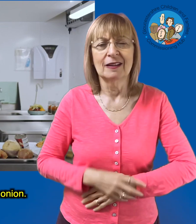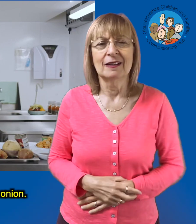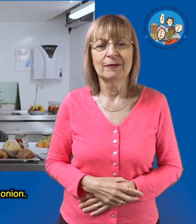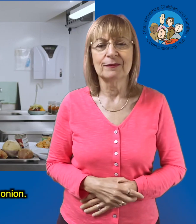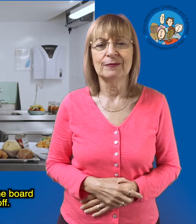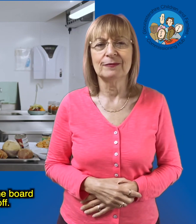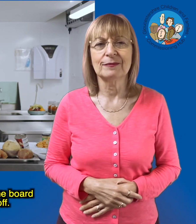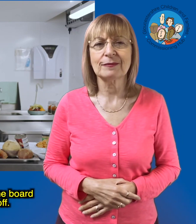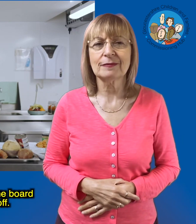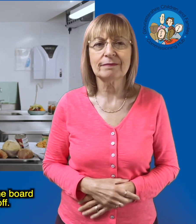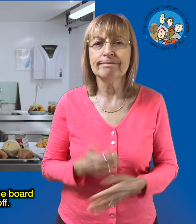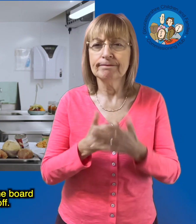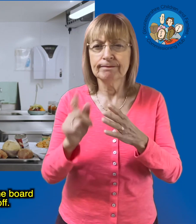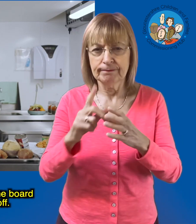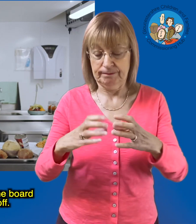onion.